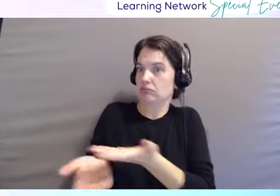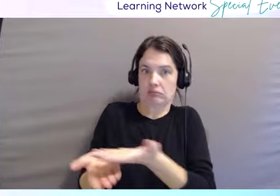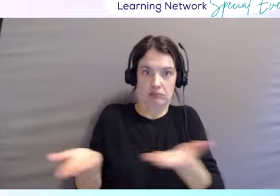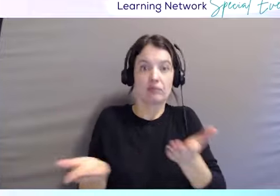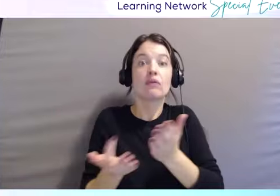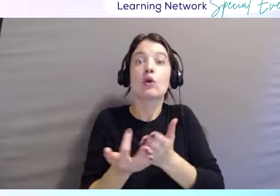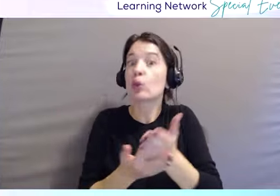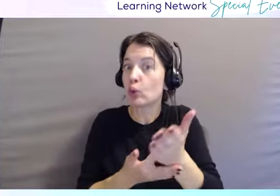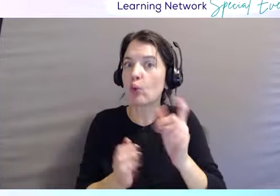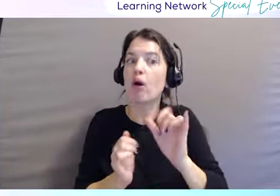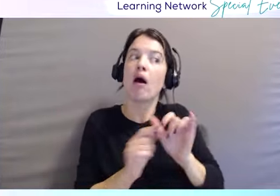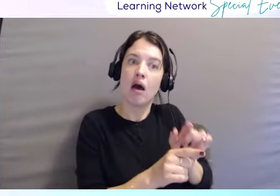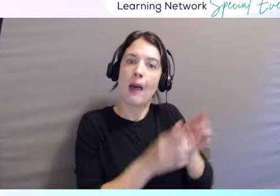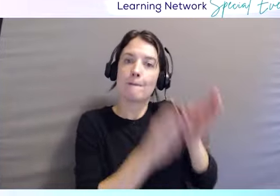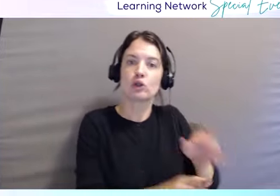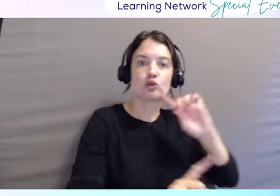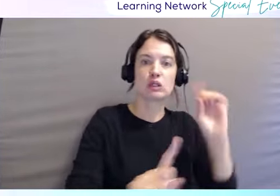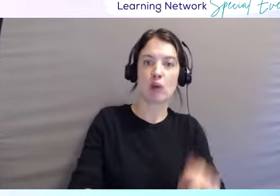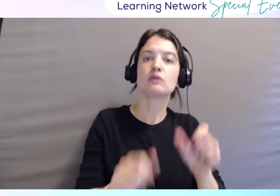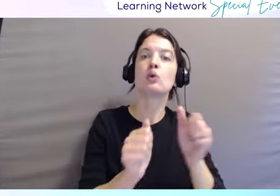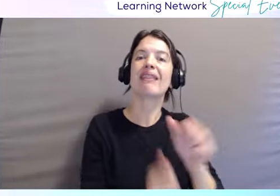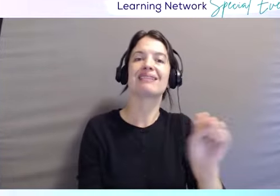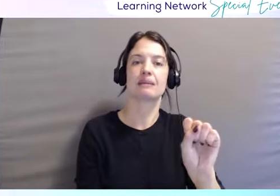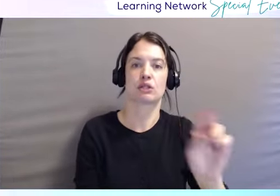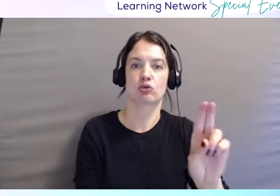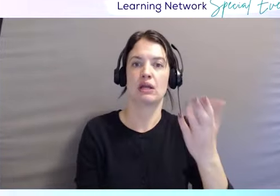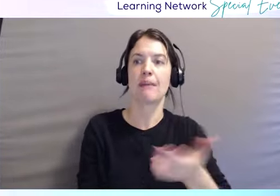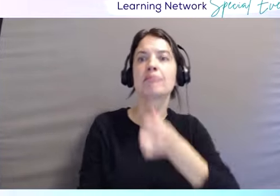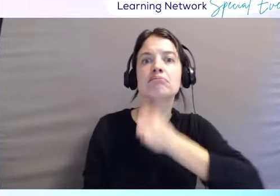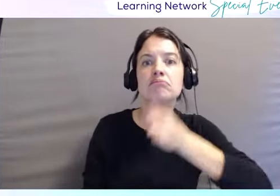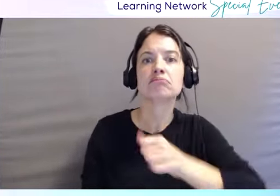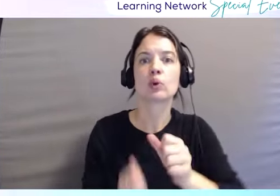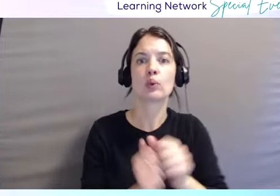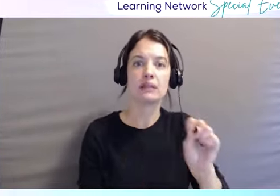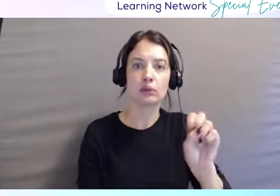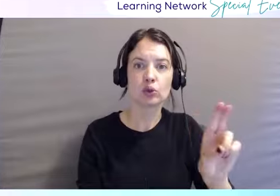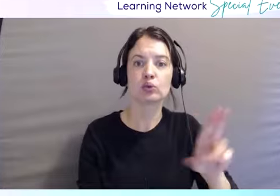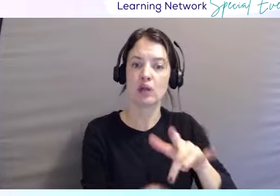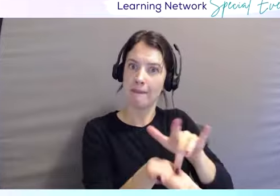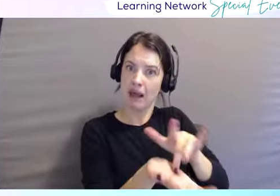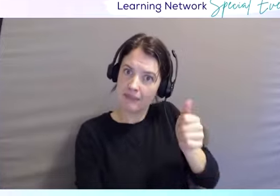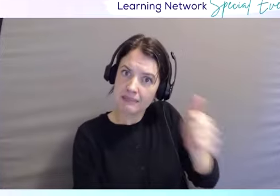through substance use lens as a coping mechanism or a self-medication or management of one's